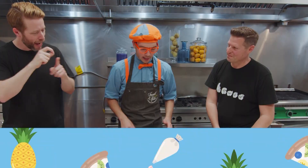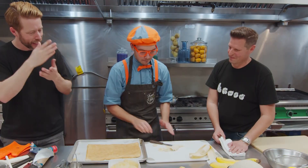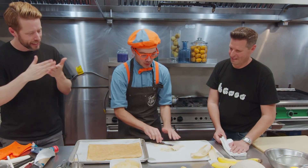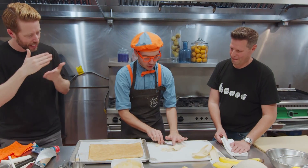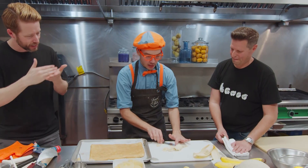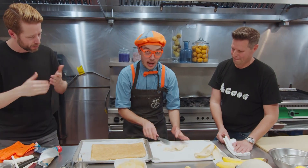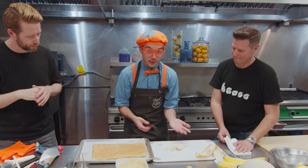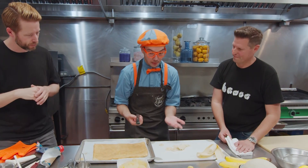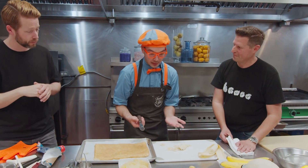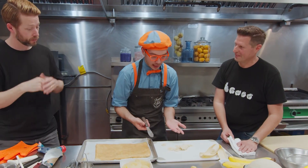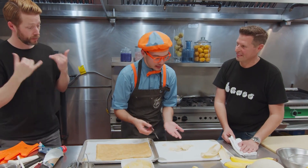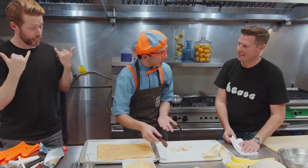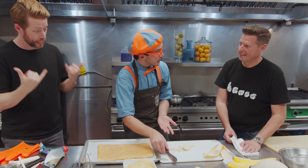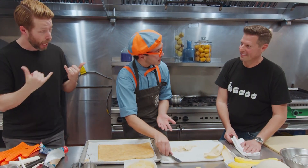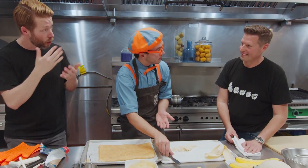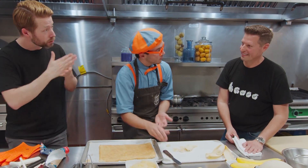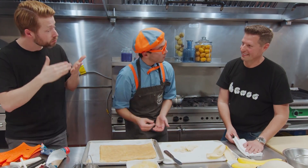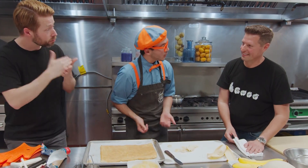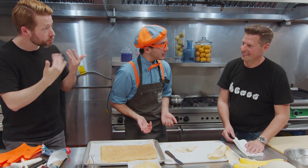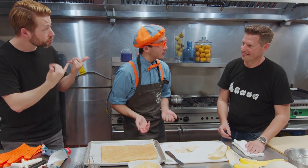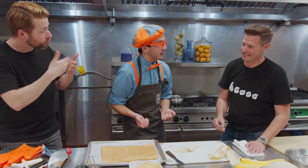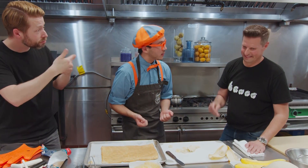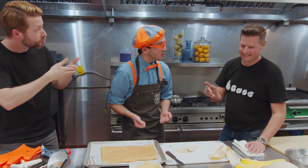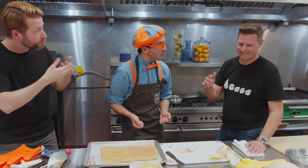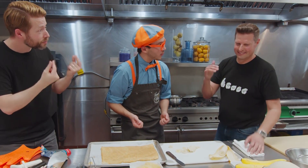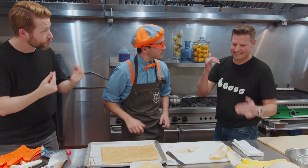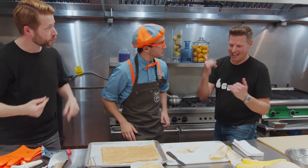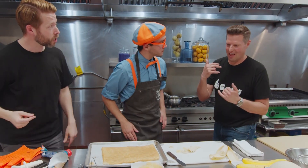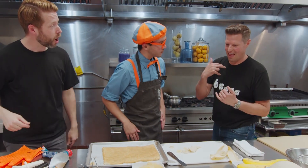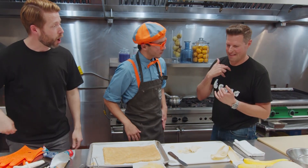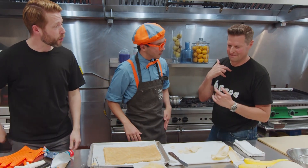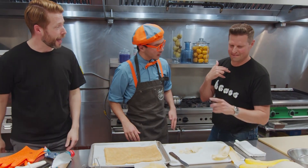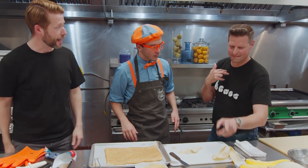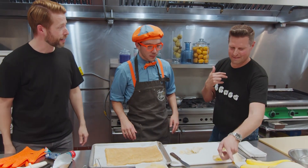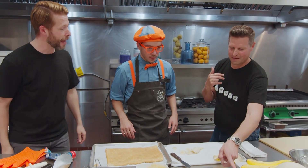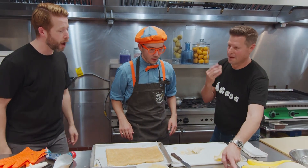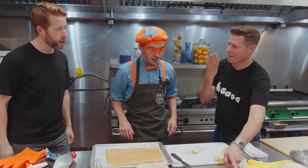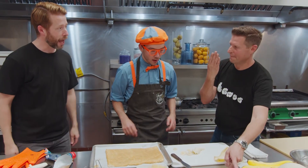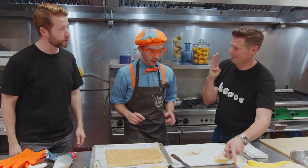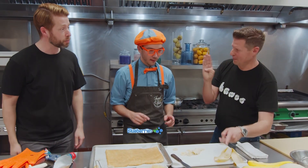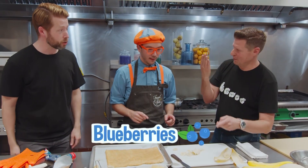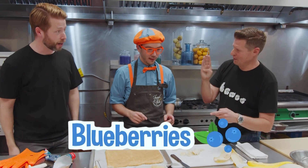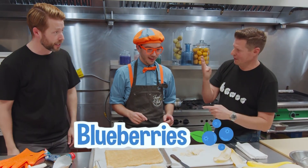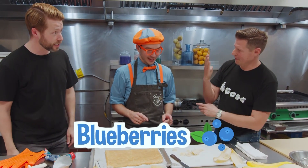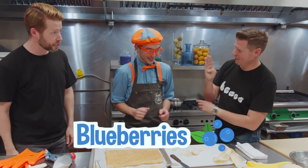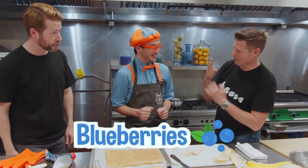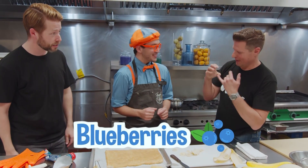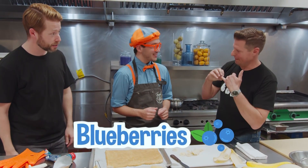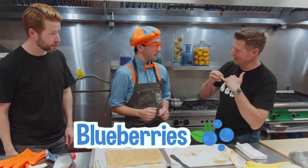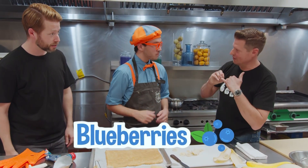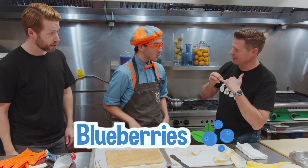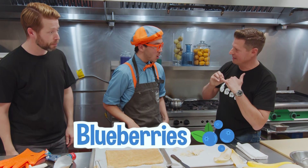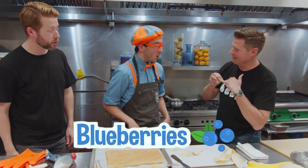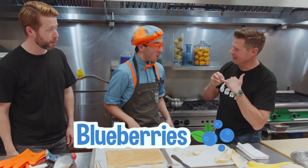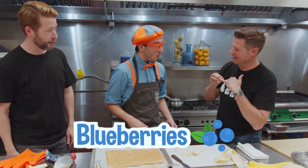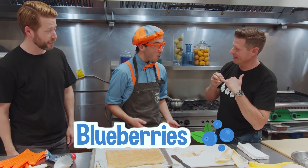Okay. So, now that the banana sliced, what are we doing? Okay. Now we have blueberries. Ooh!